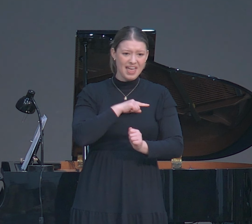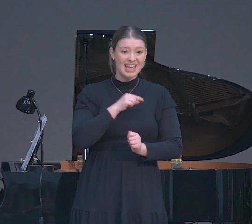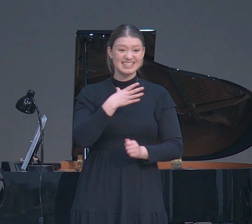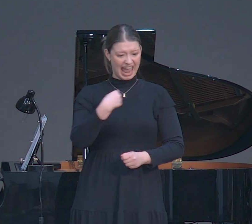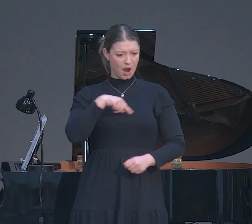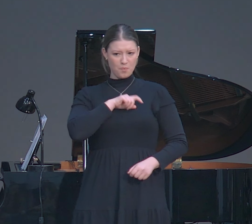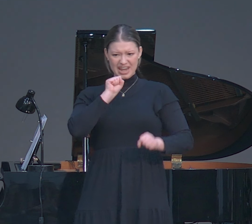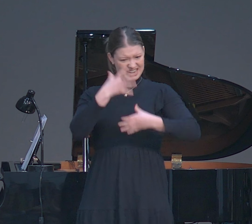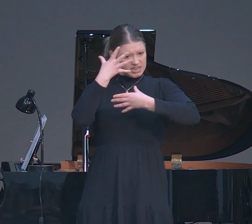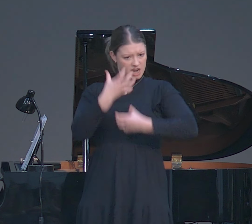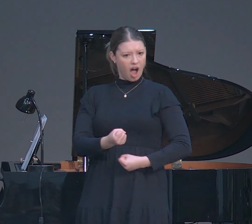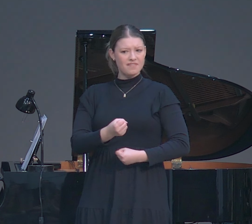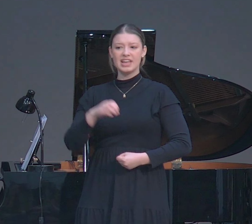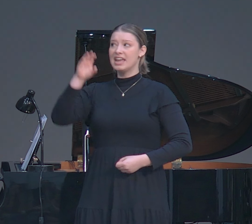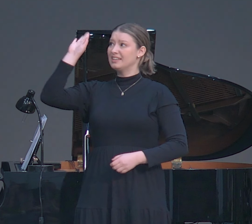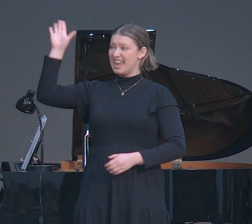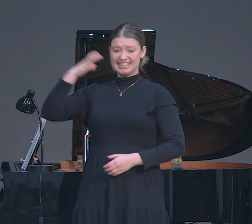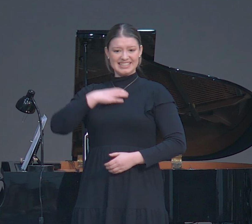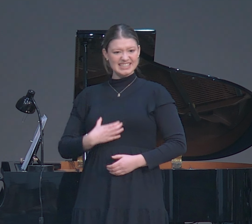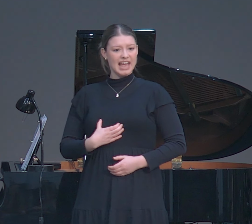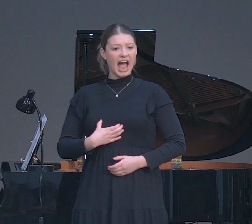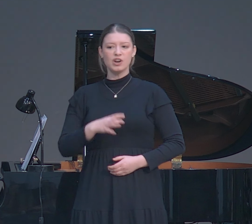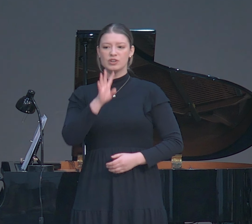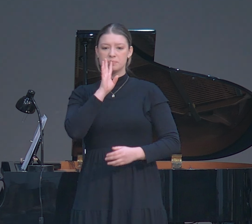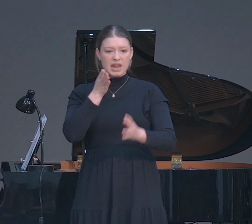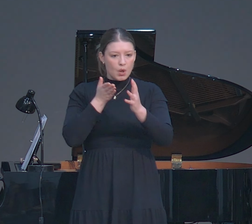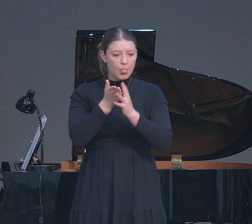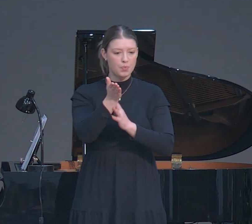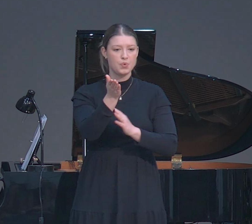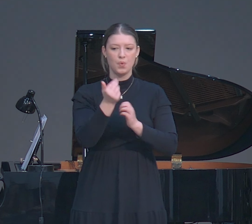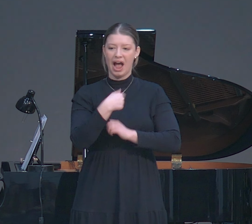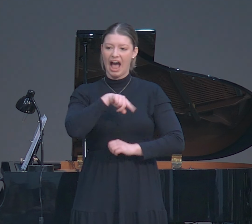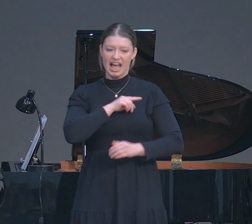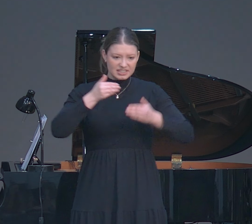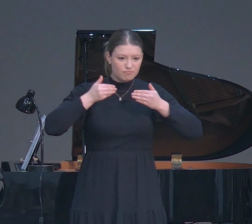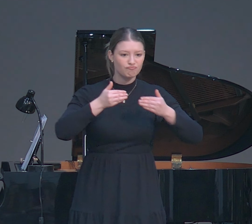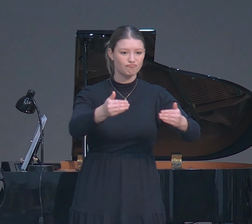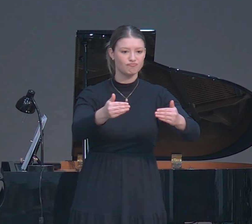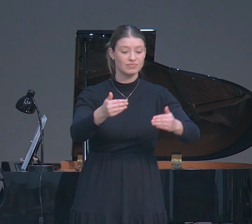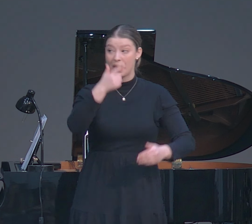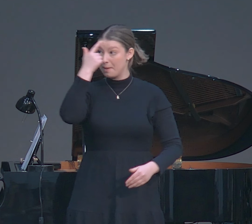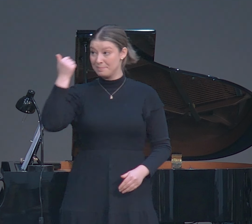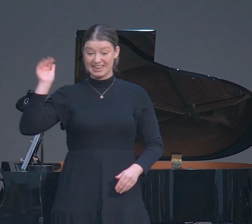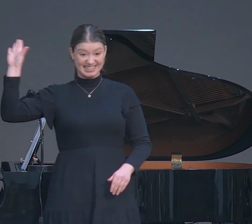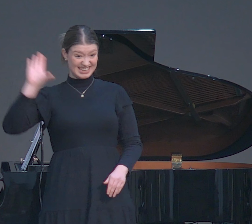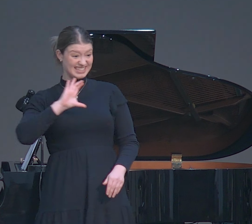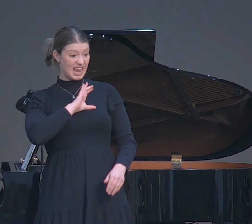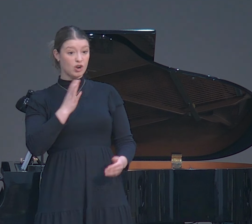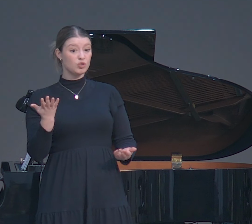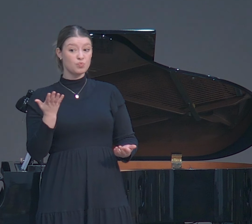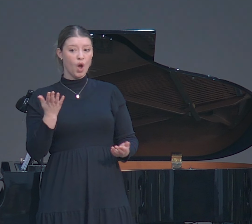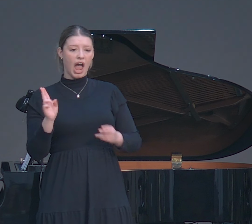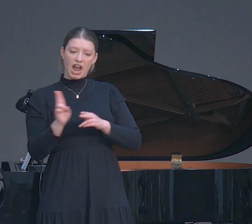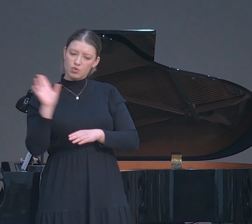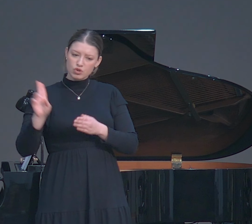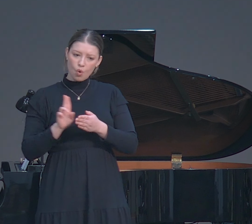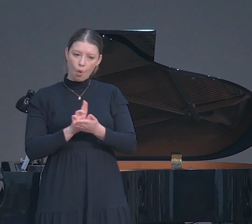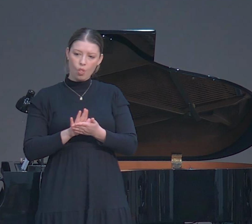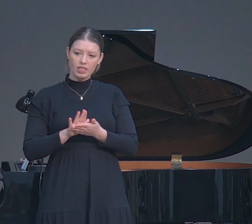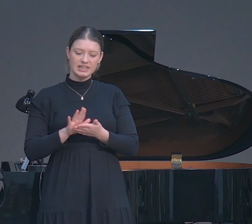confident that God desires his words to go forth. And because God's character is to use his Holy